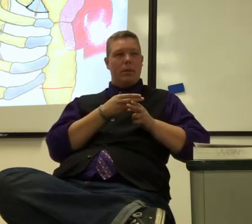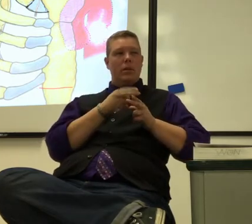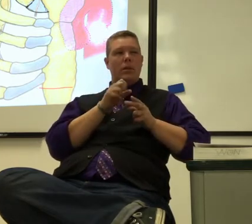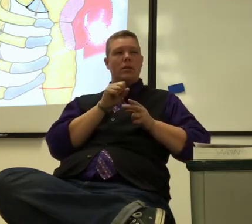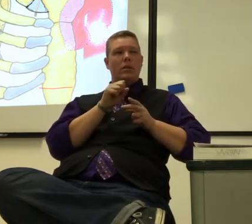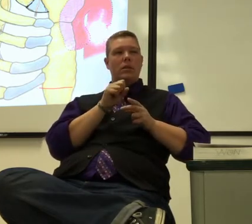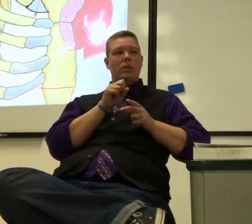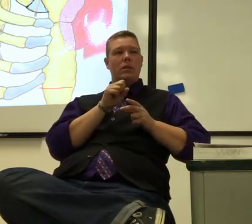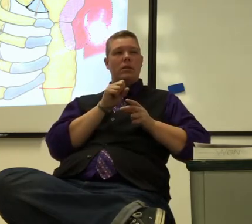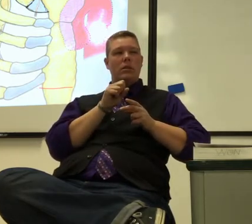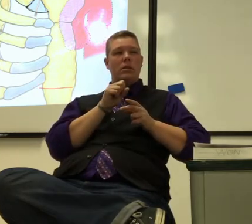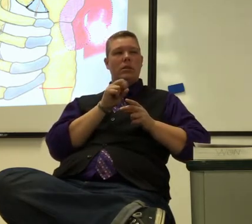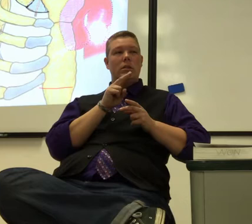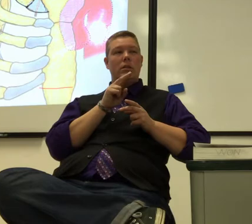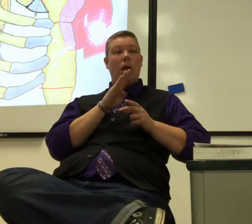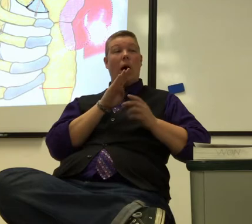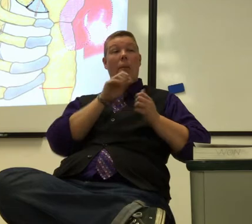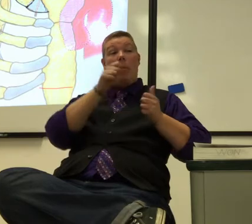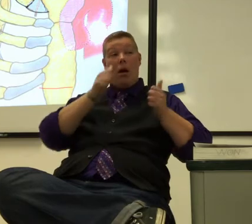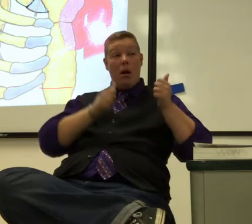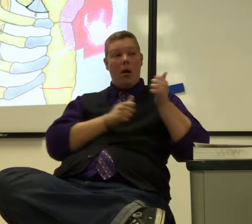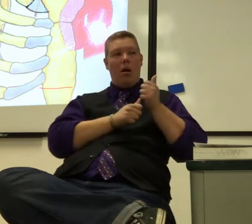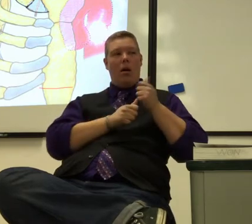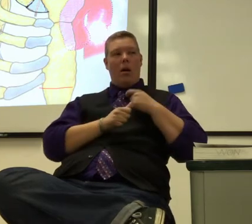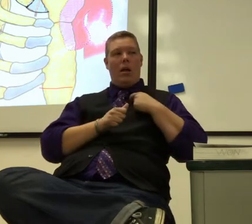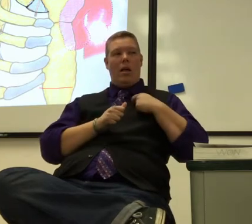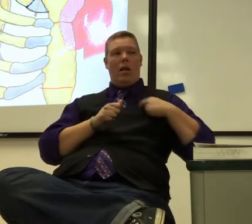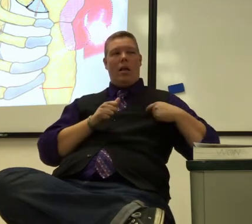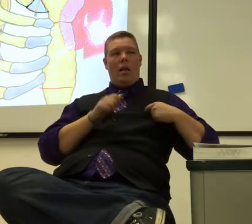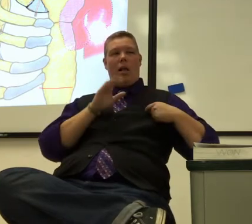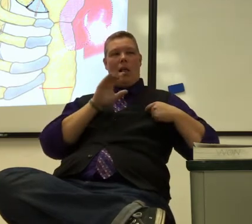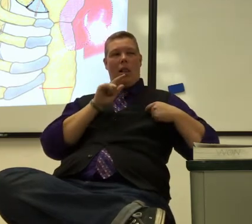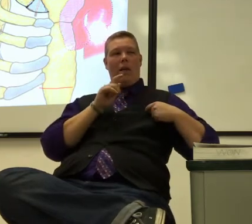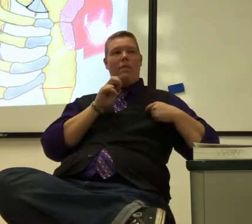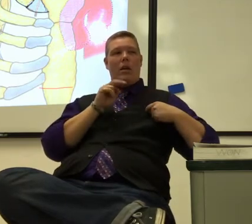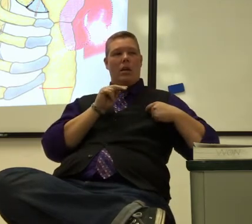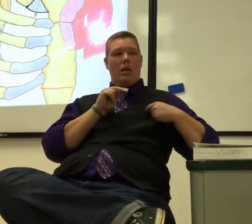It's not going to go over the subclavian, it's going to go under it, right?